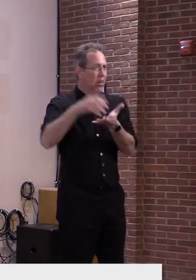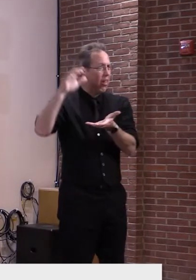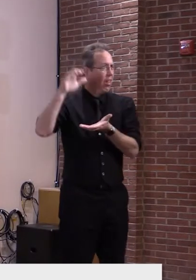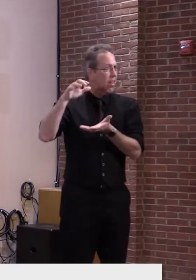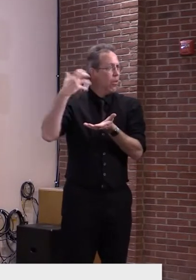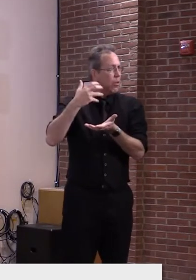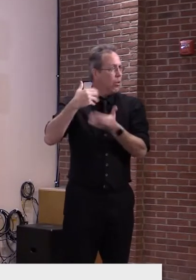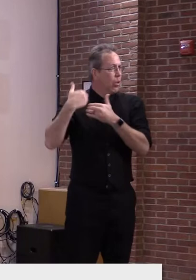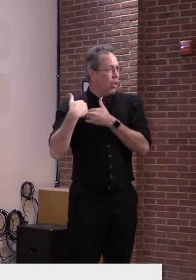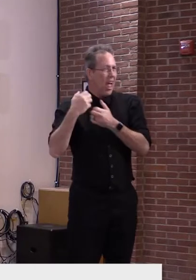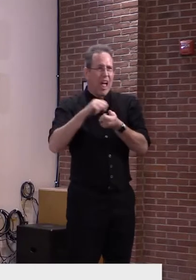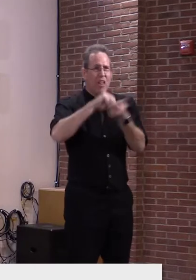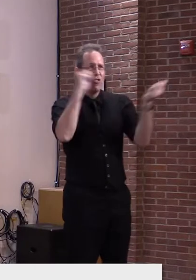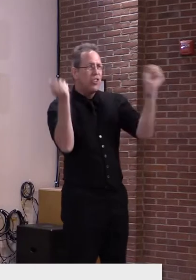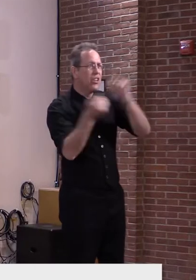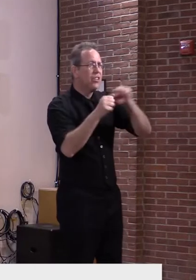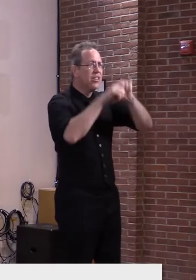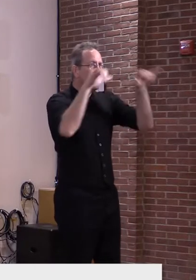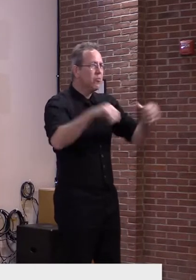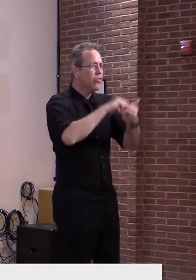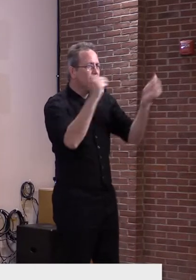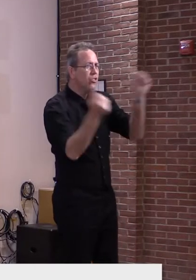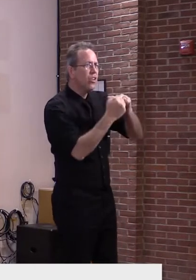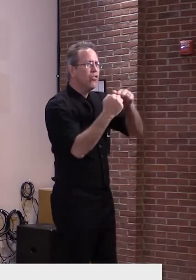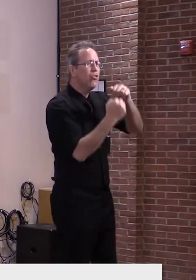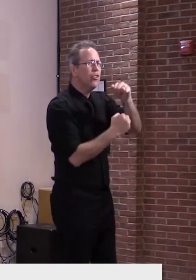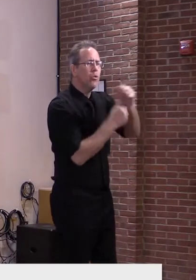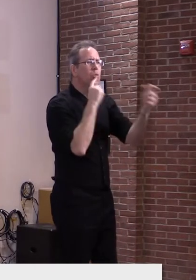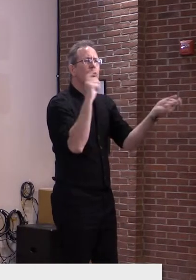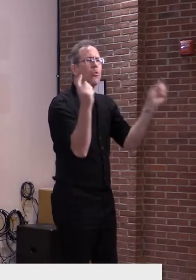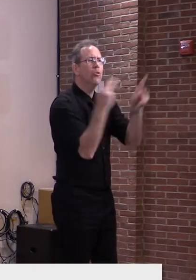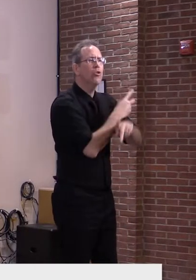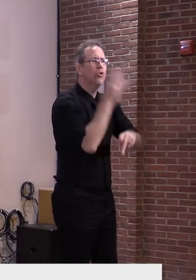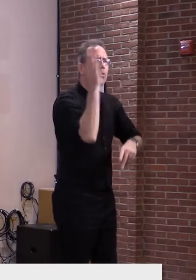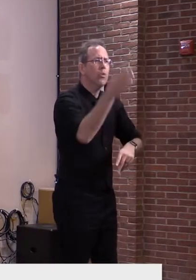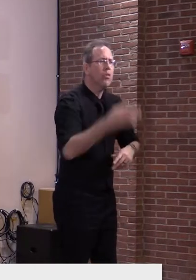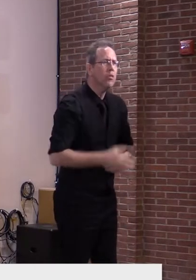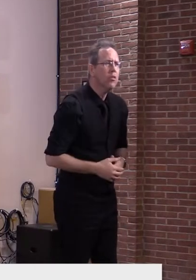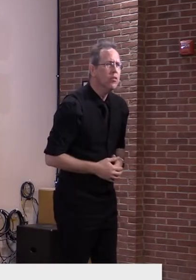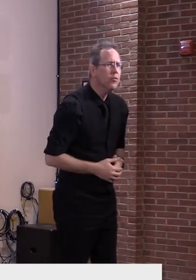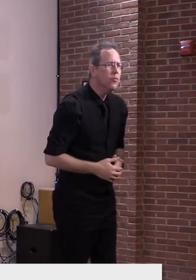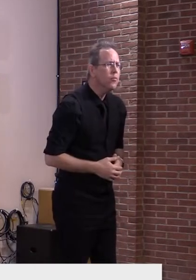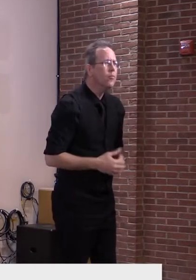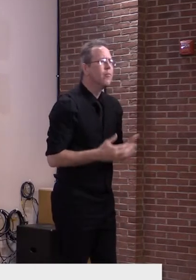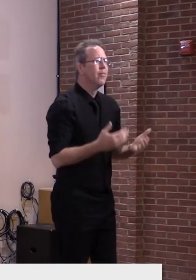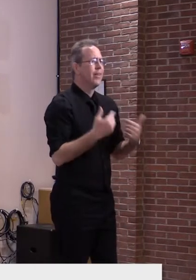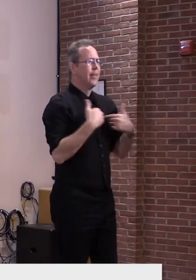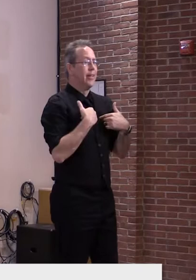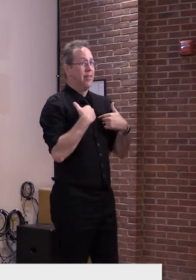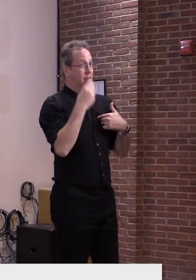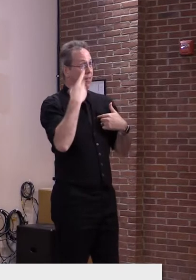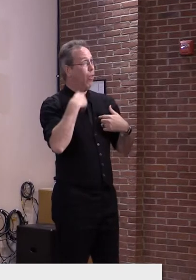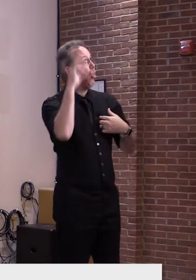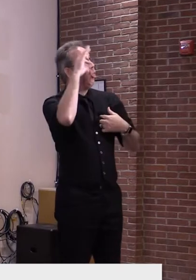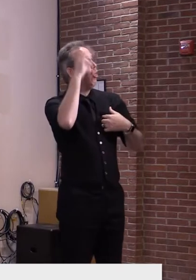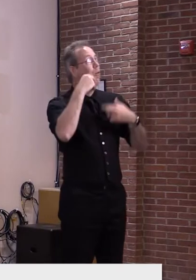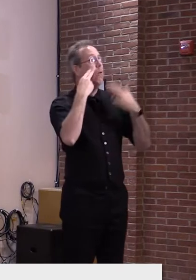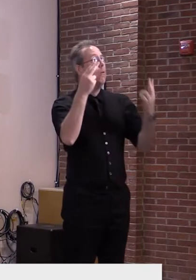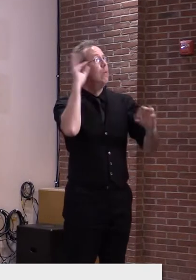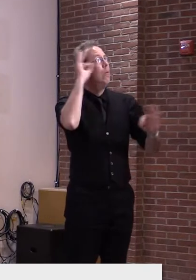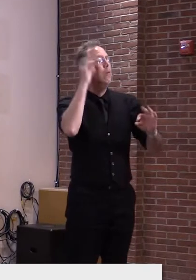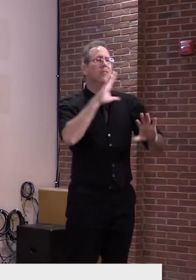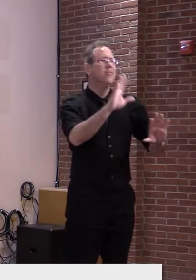get worse. Now, I'm not naive. I know the Democratic-dominated